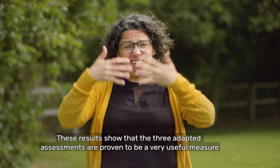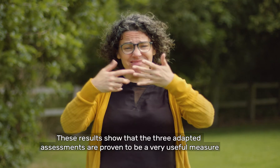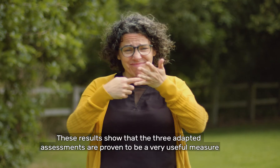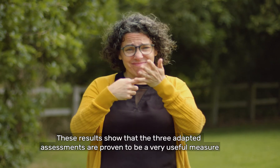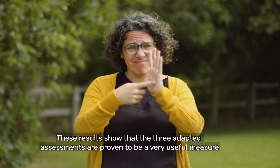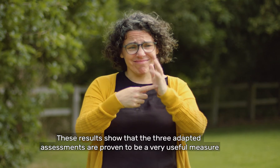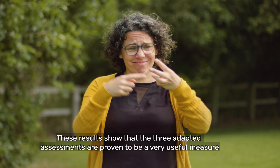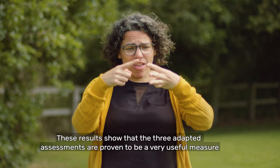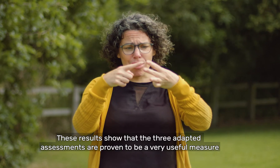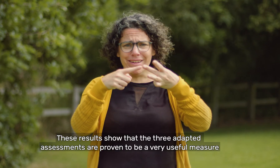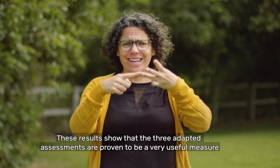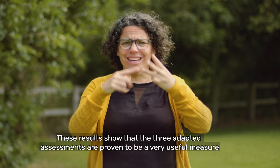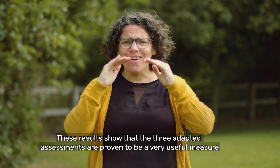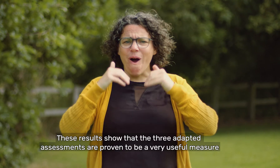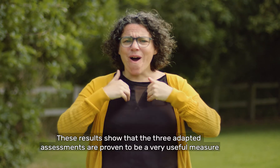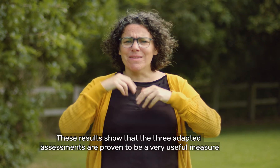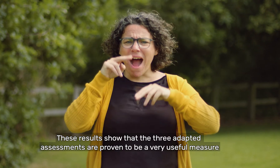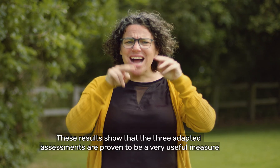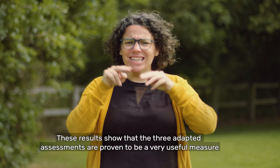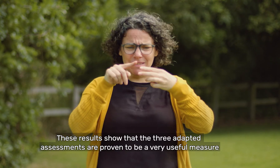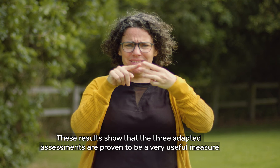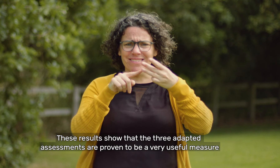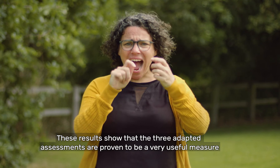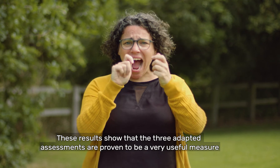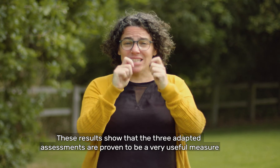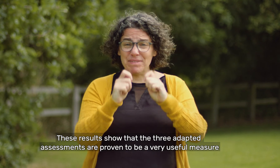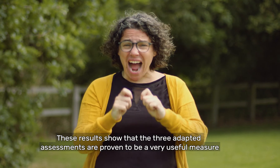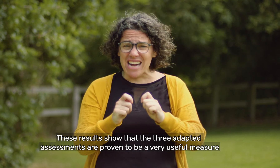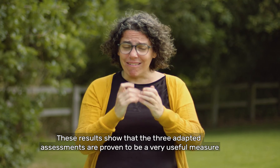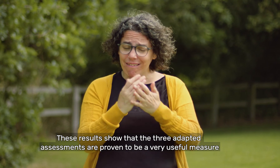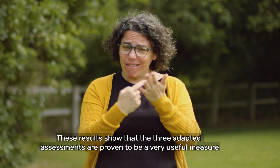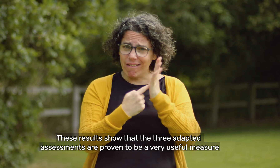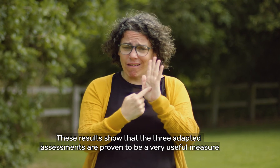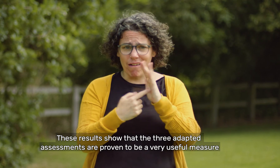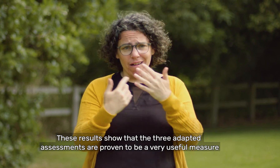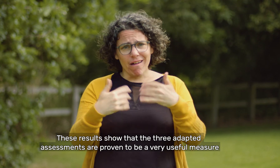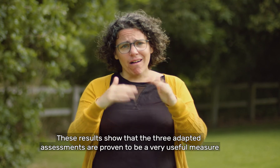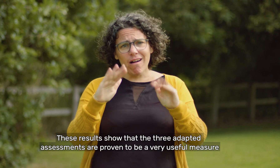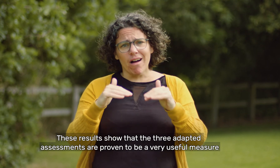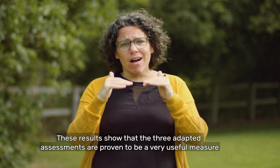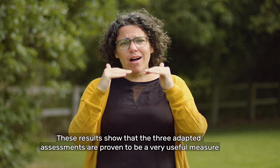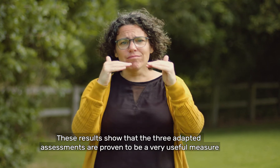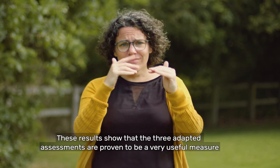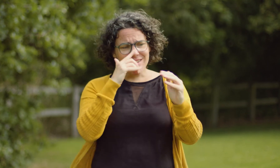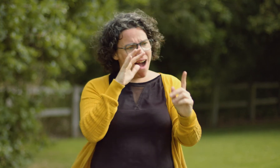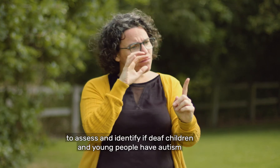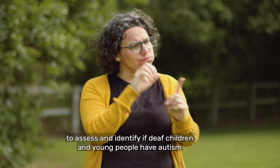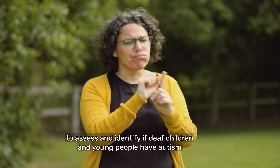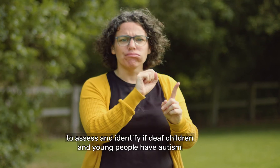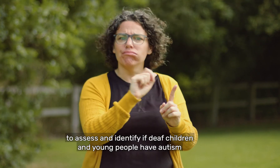These results show that the 3 adapted assessments are proven to be a very useful measure to assess and identify if deaf